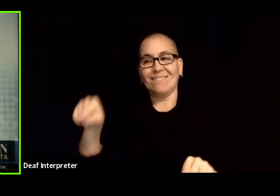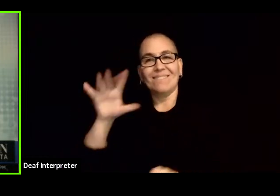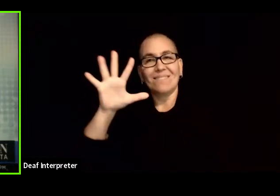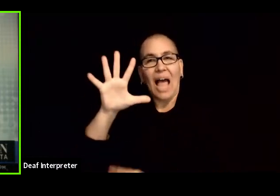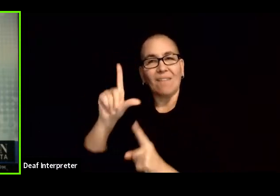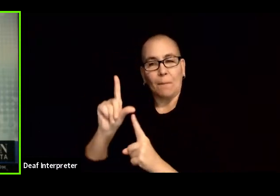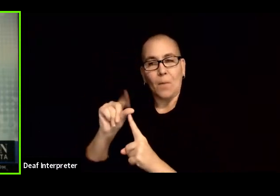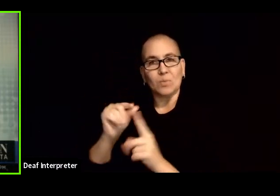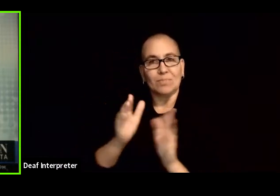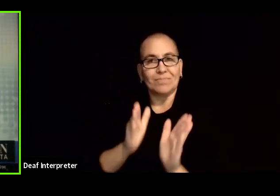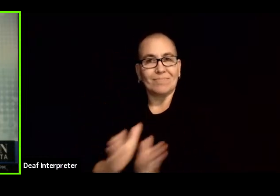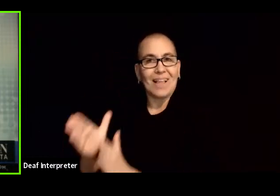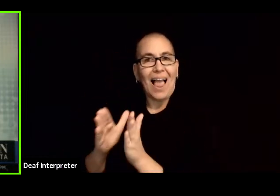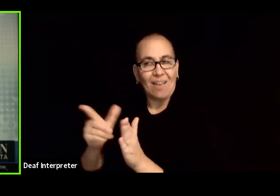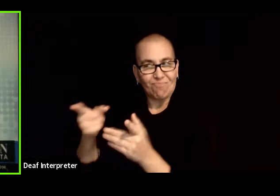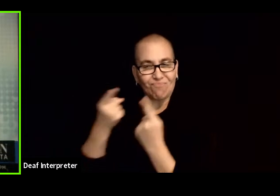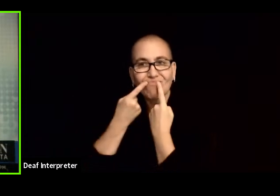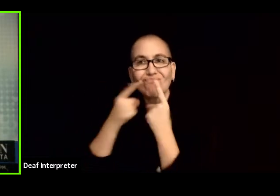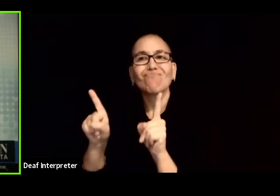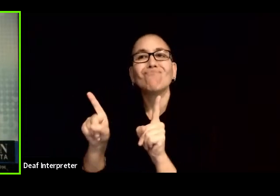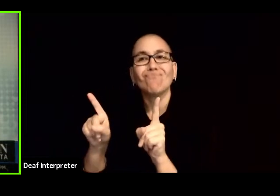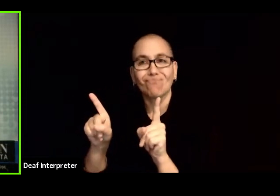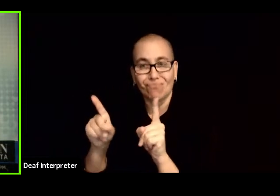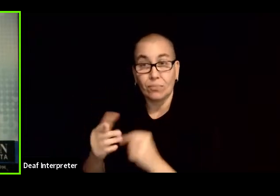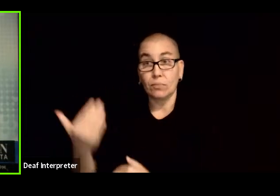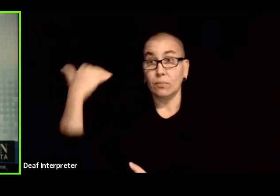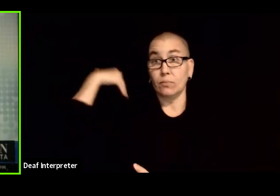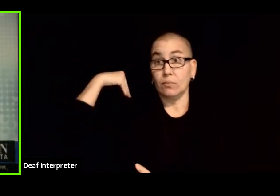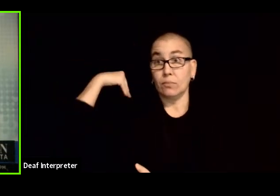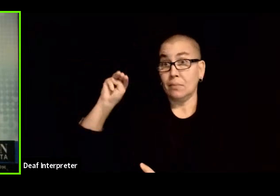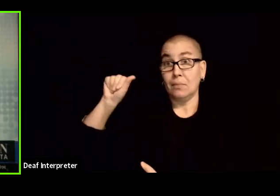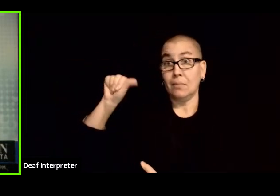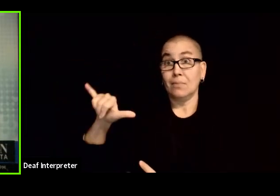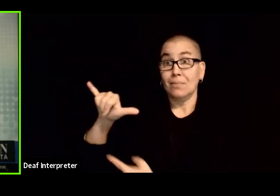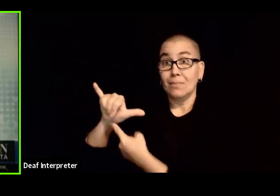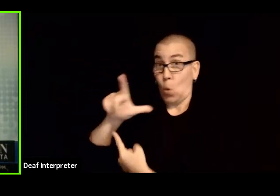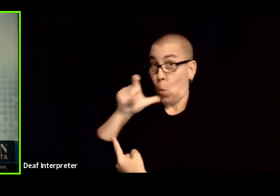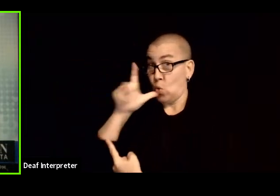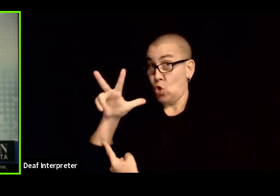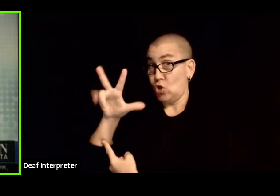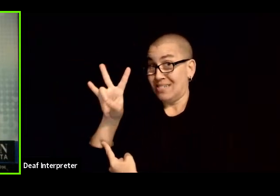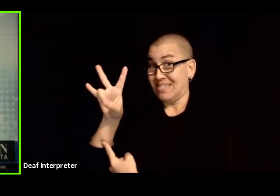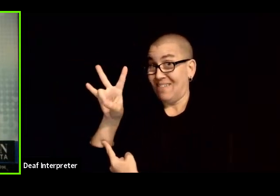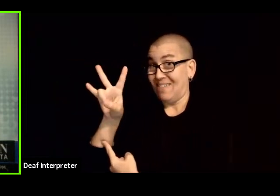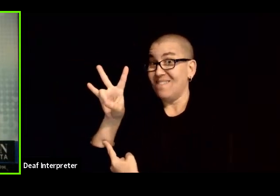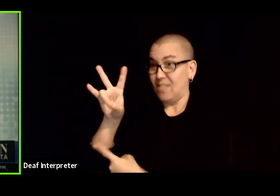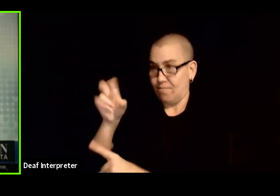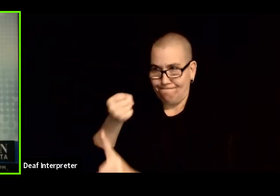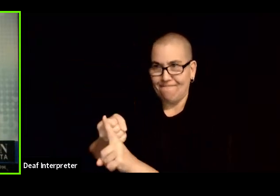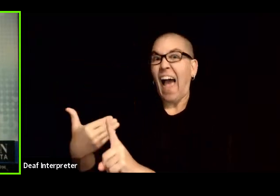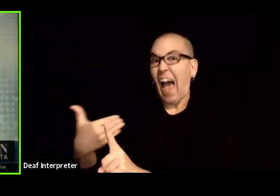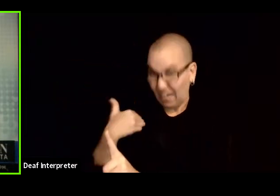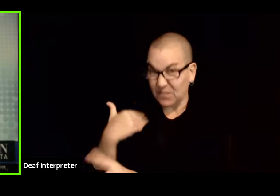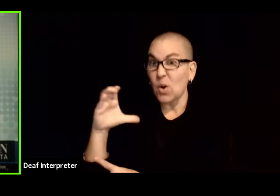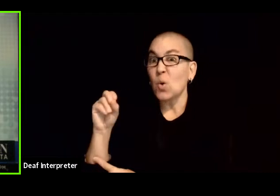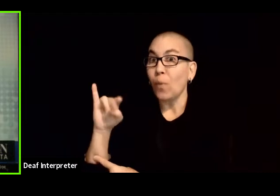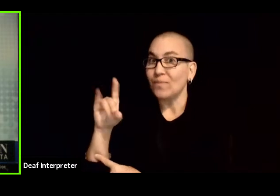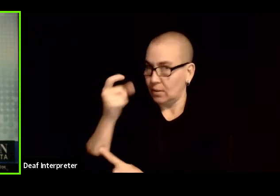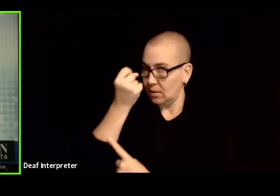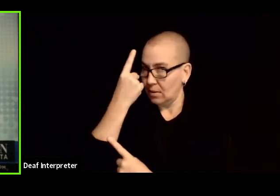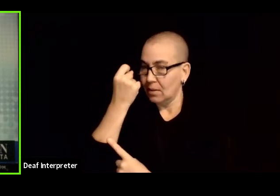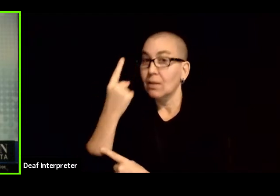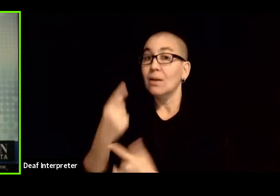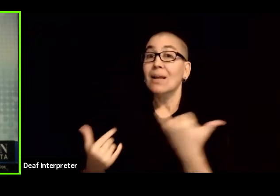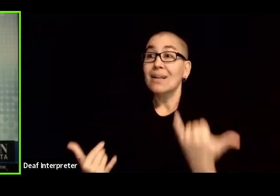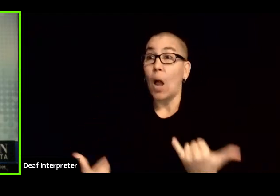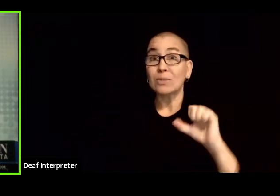were 37 who worked while symptomatic. In September, that dropped to 6. Of course, our goal is to get to 0, and we